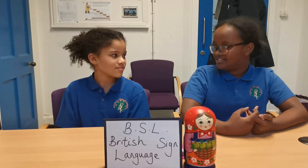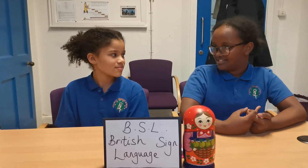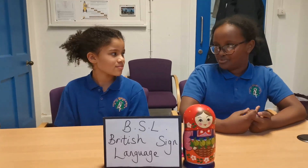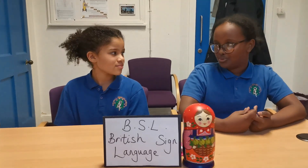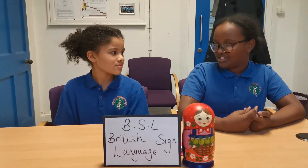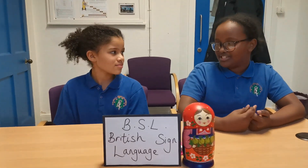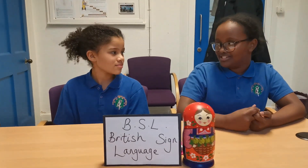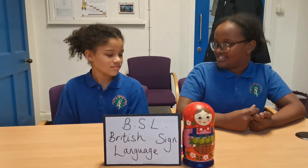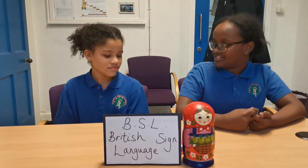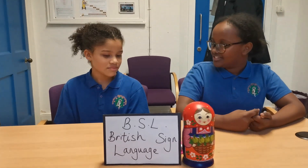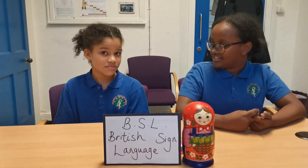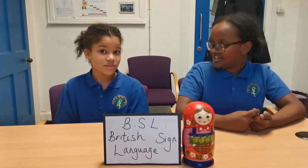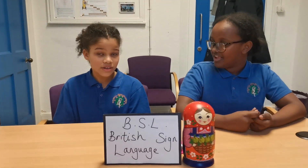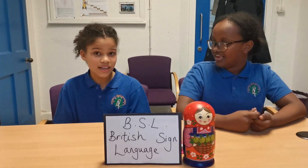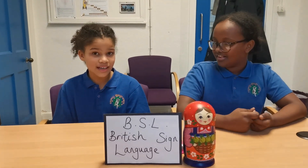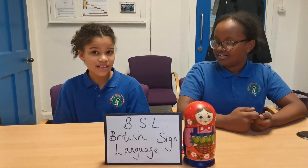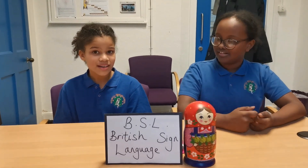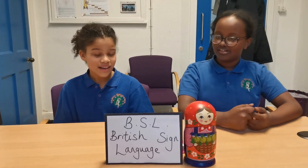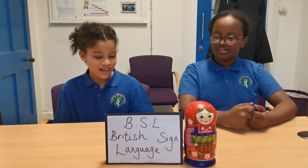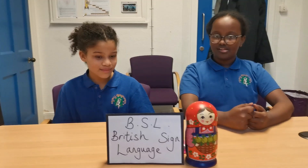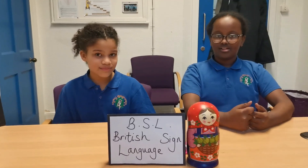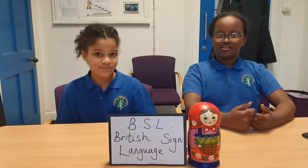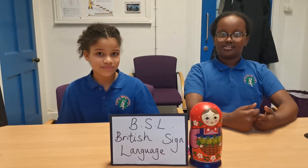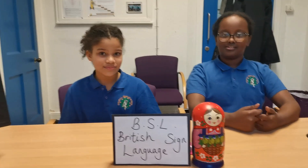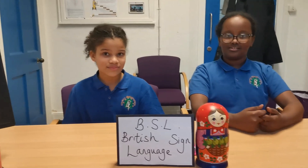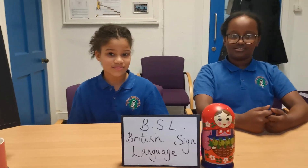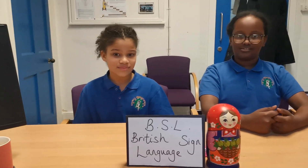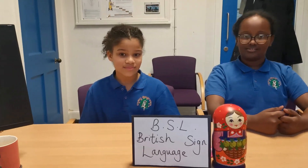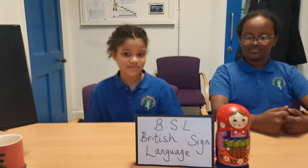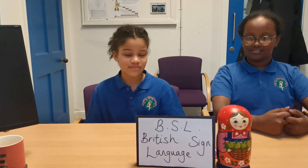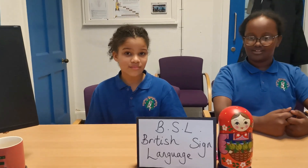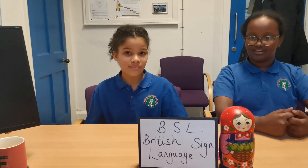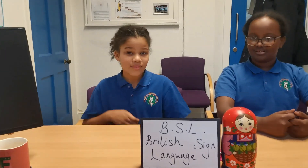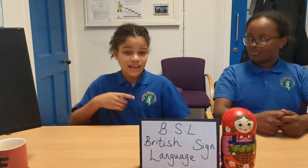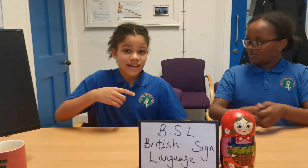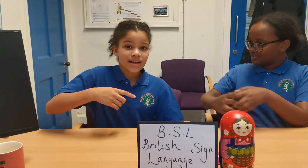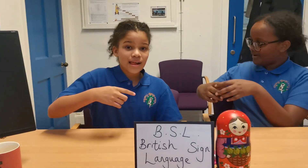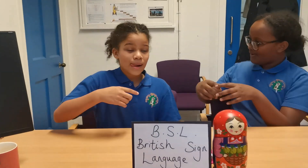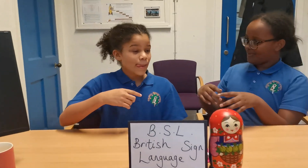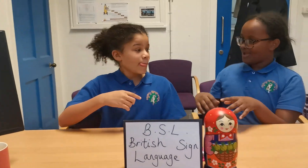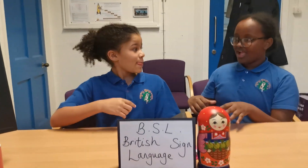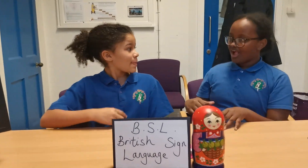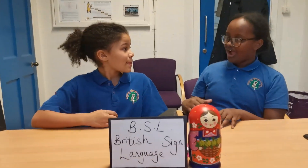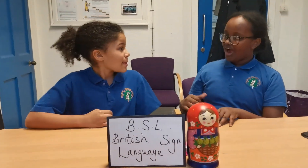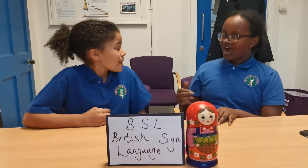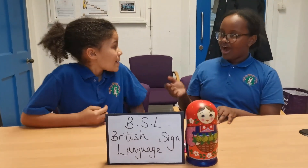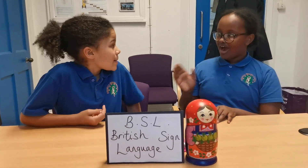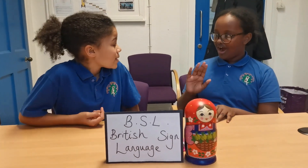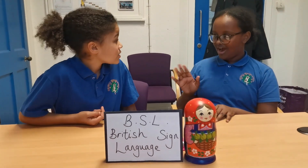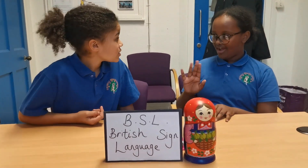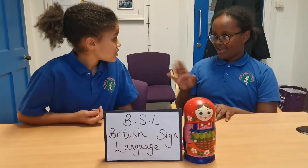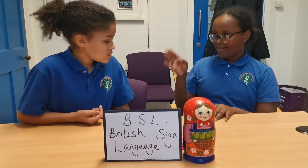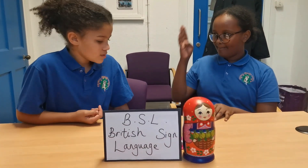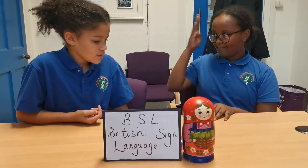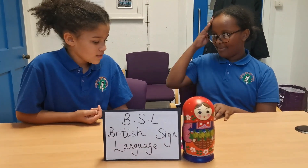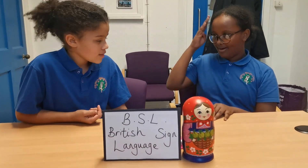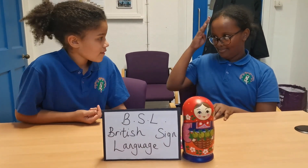sentences, short sentences? Okay. Can you do them really slowly so everyone at Coldfall can learn them? Hi,